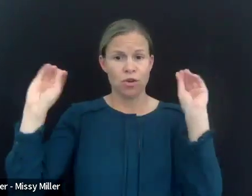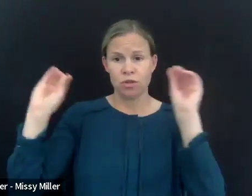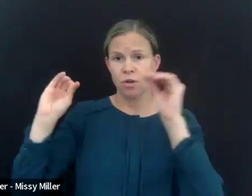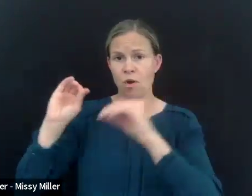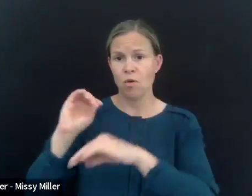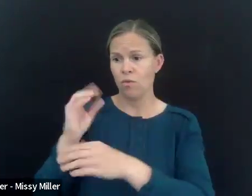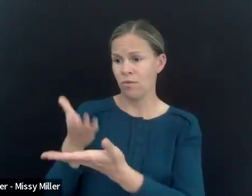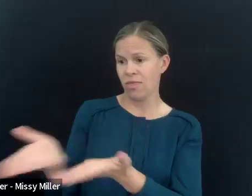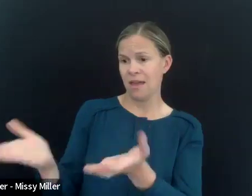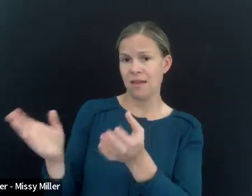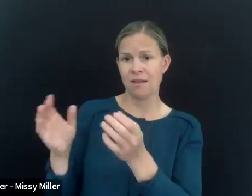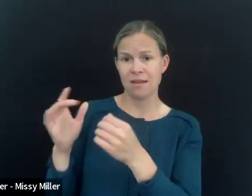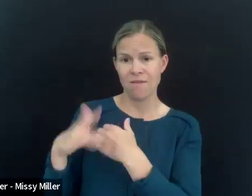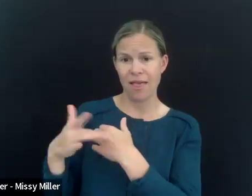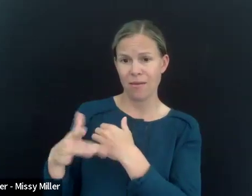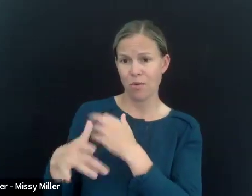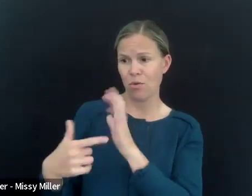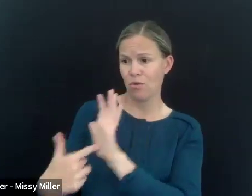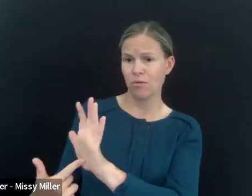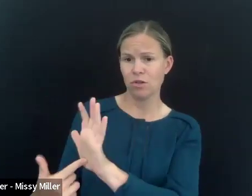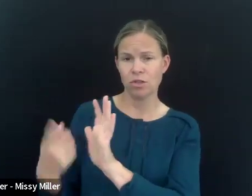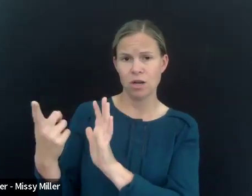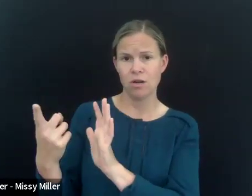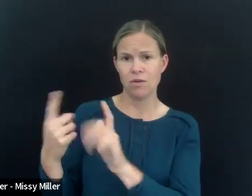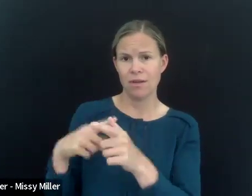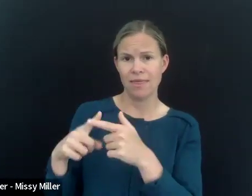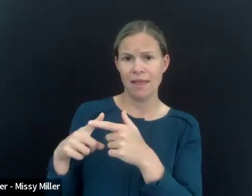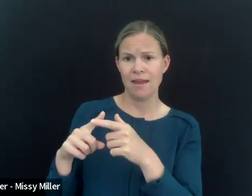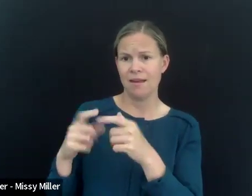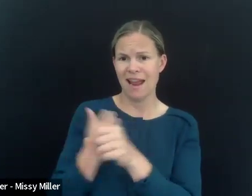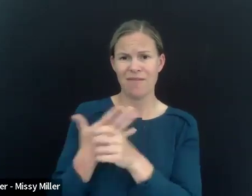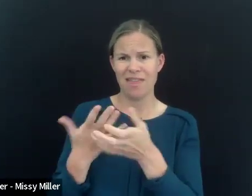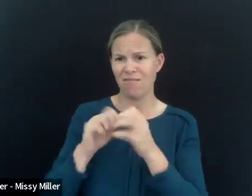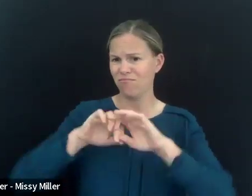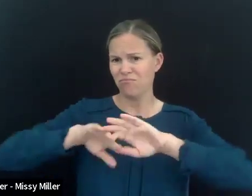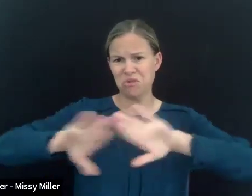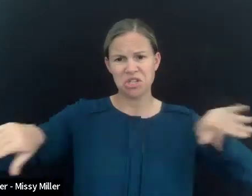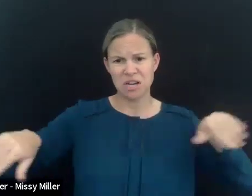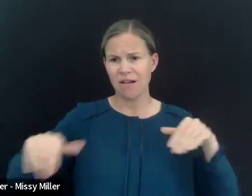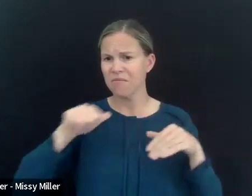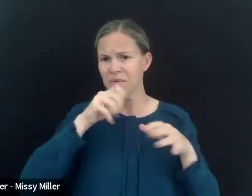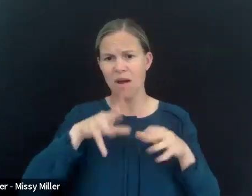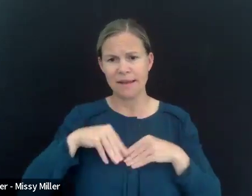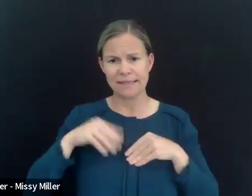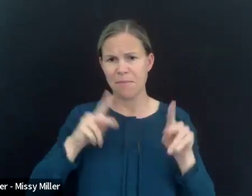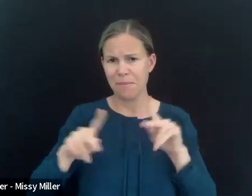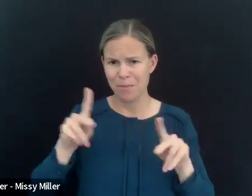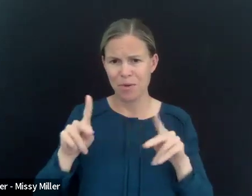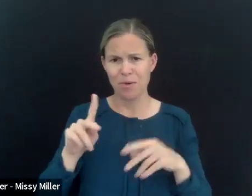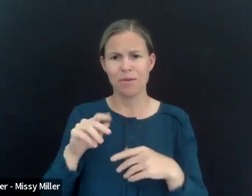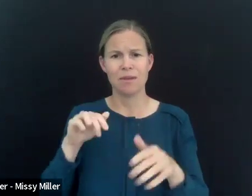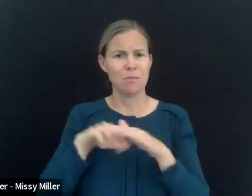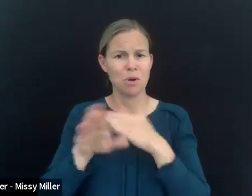item and then somebody exploits that to just push people out, keep birth centers out, keep midwives